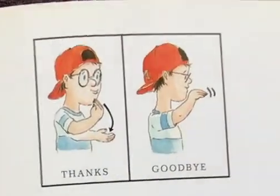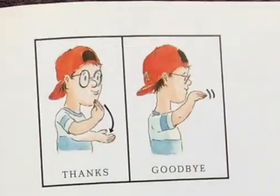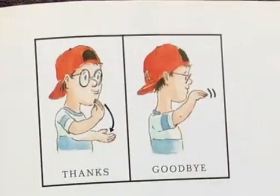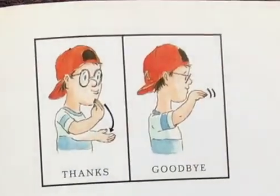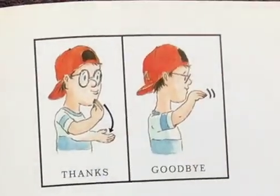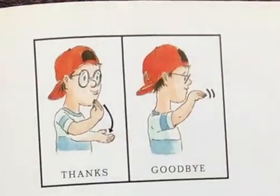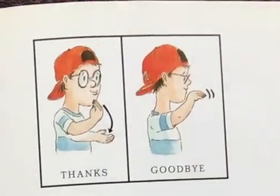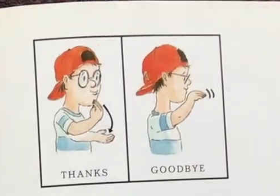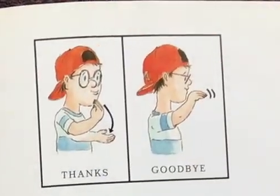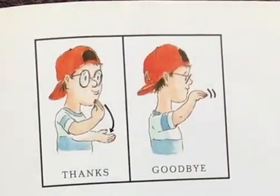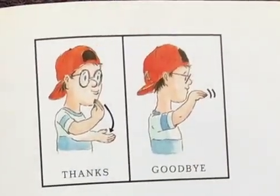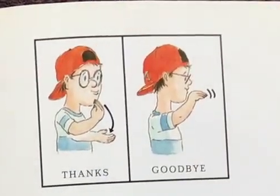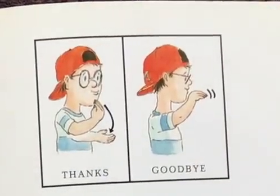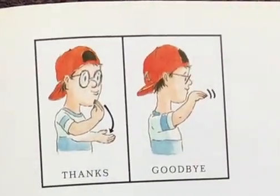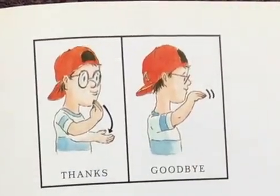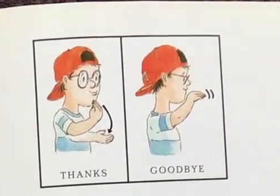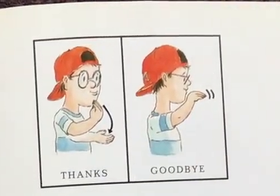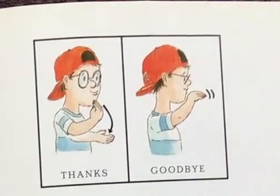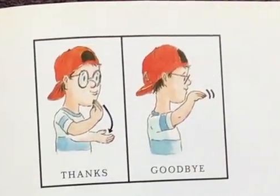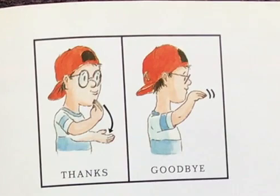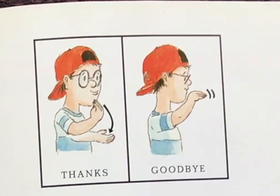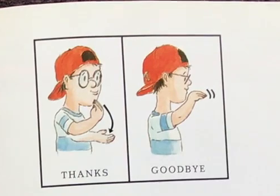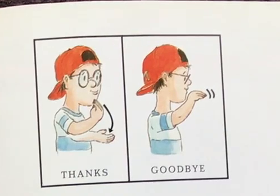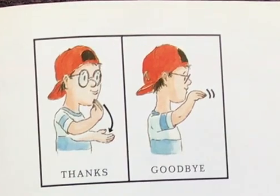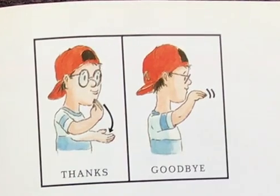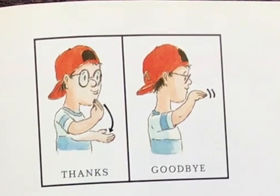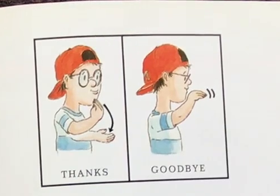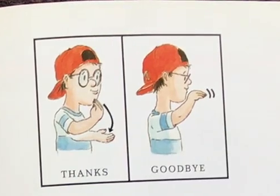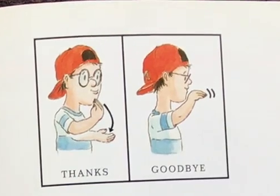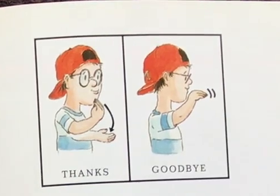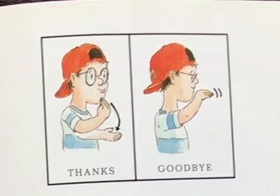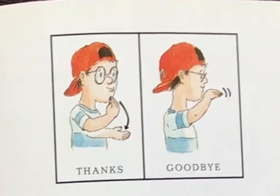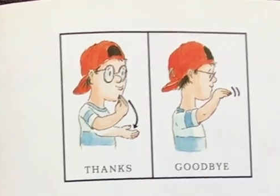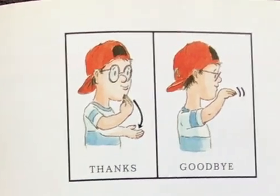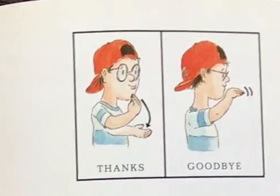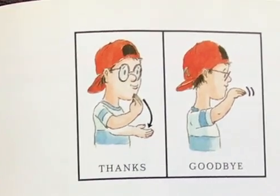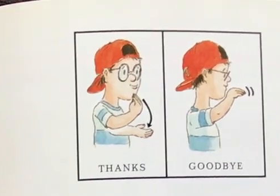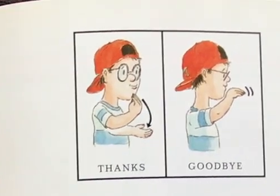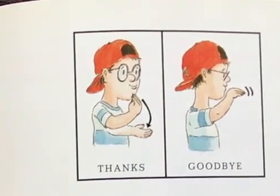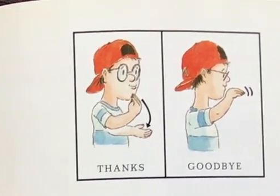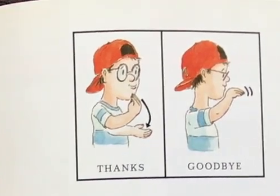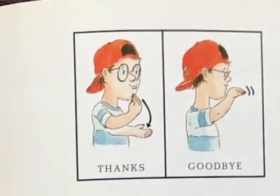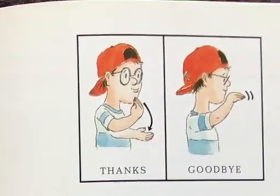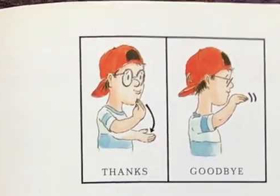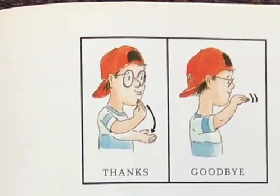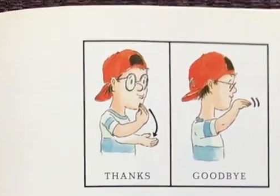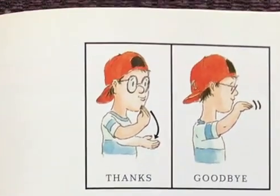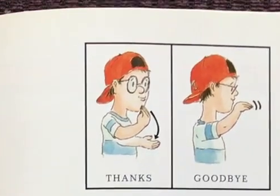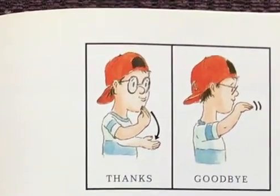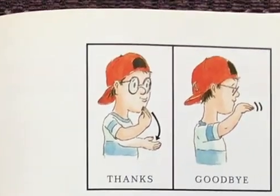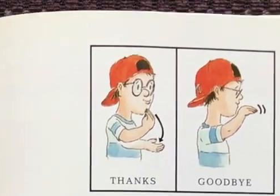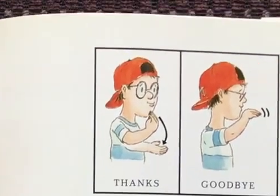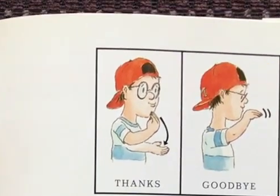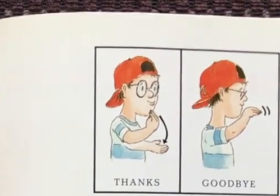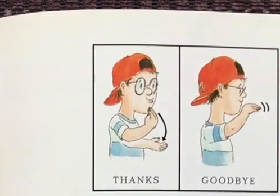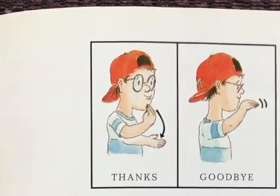Children, we have to go, Mr. Samuels announces after a while. Ms. Elwyn has to get ready for another